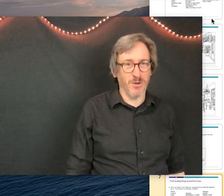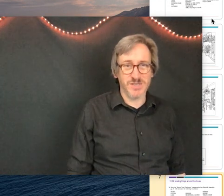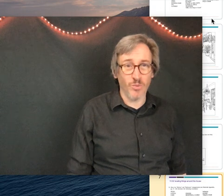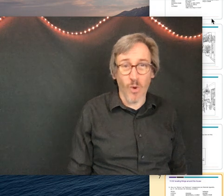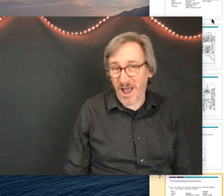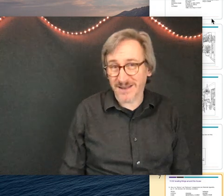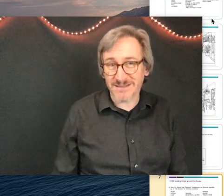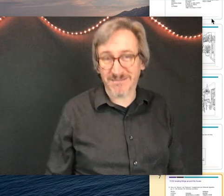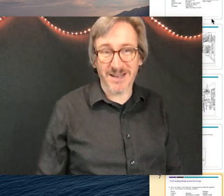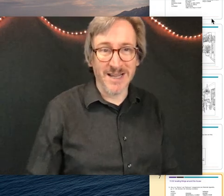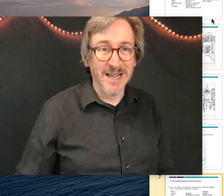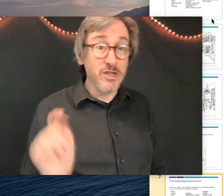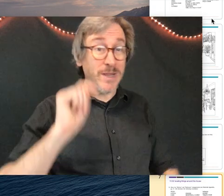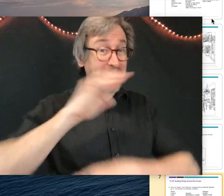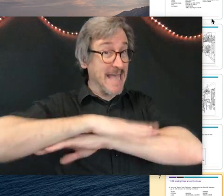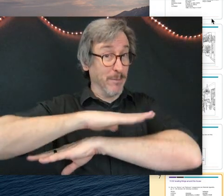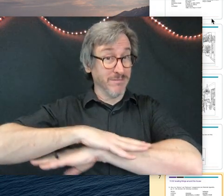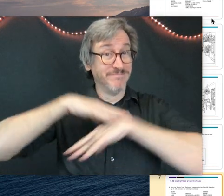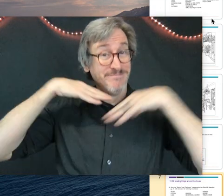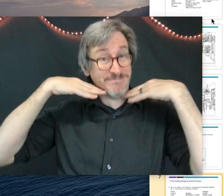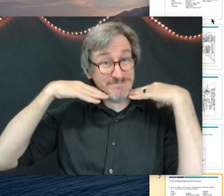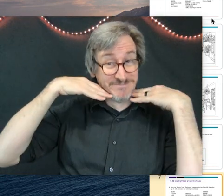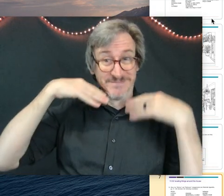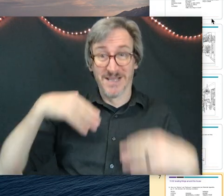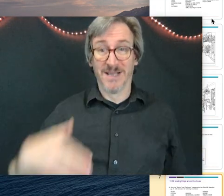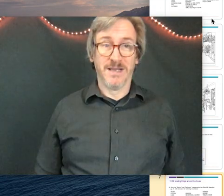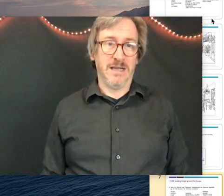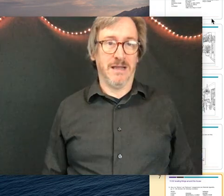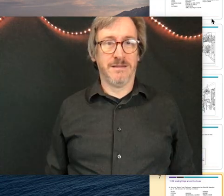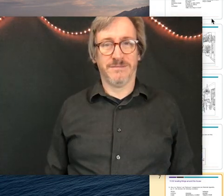As opposed to what? Okay. Toilet table.